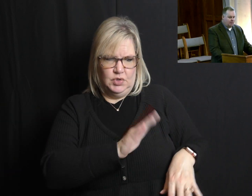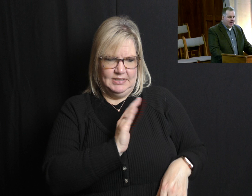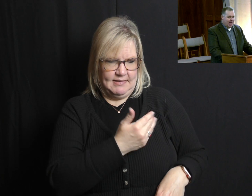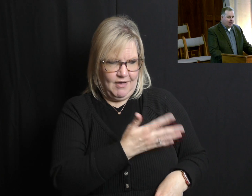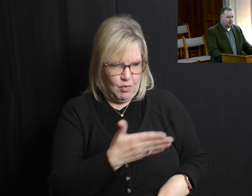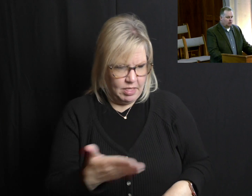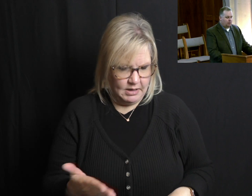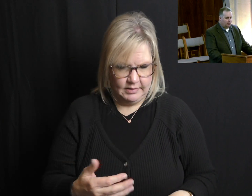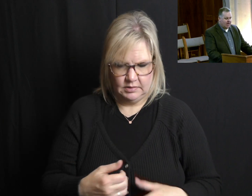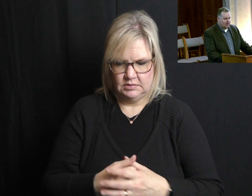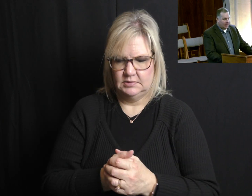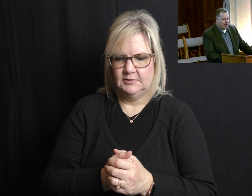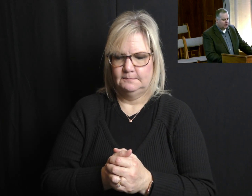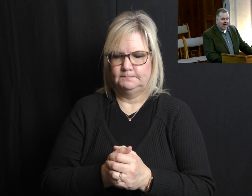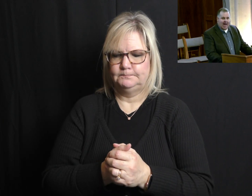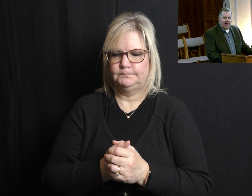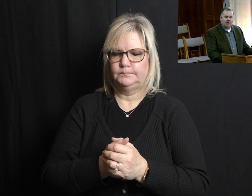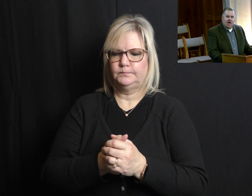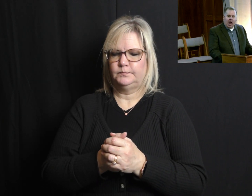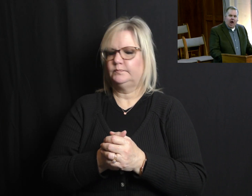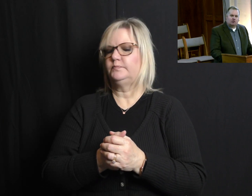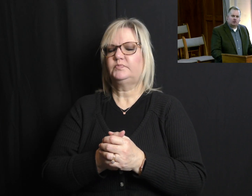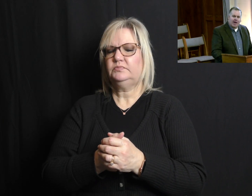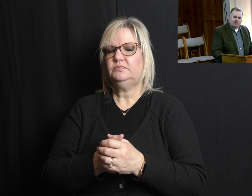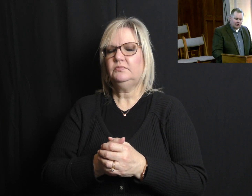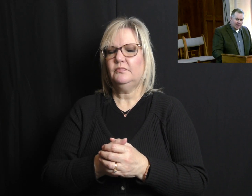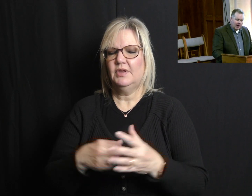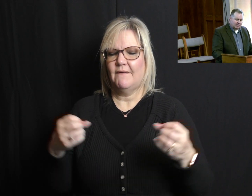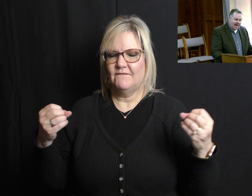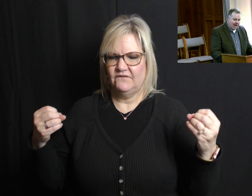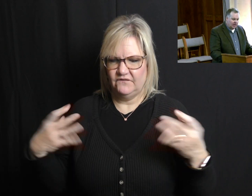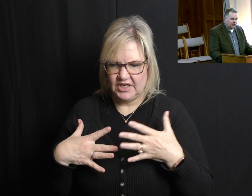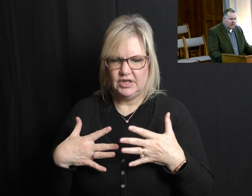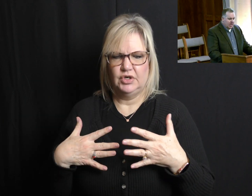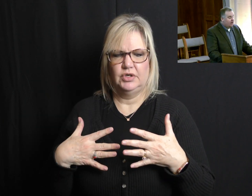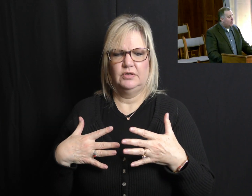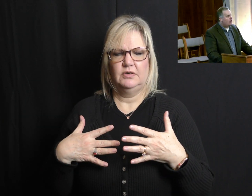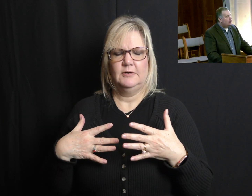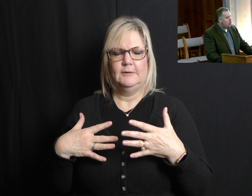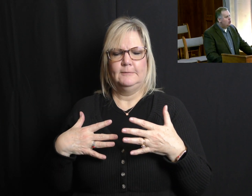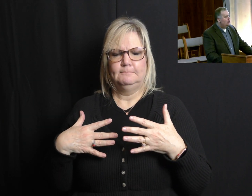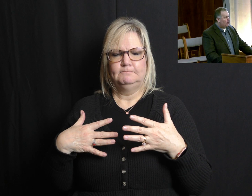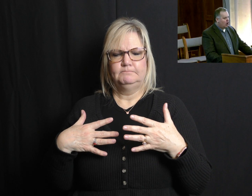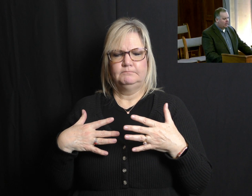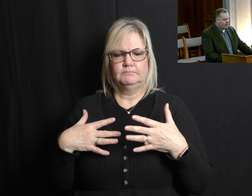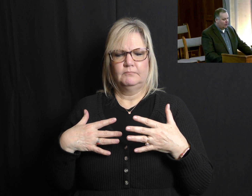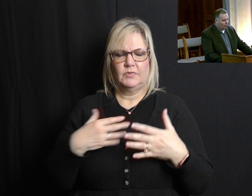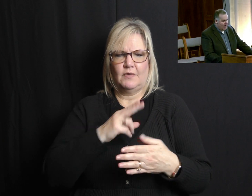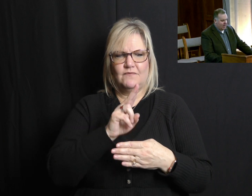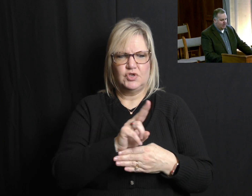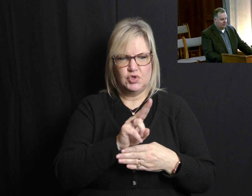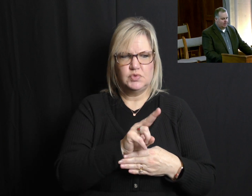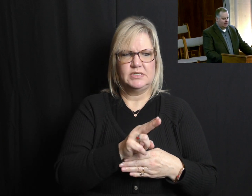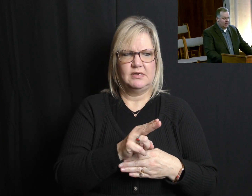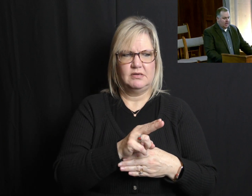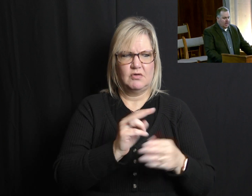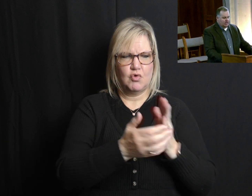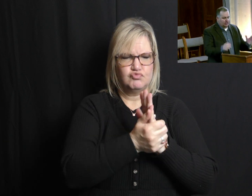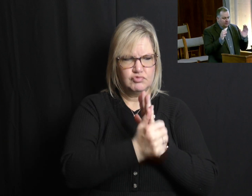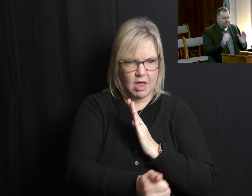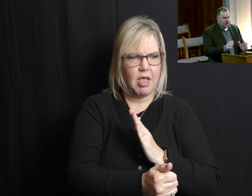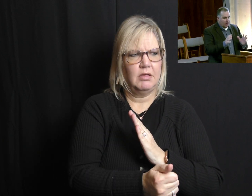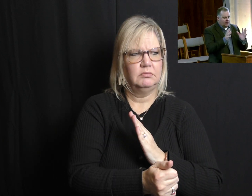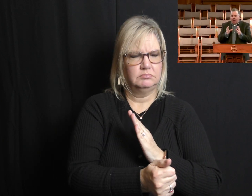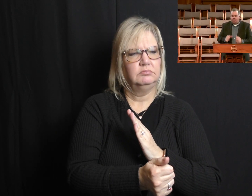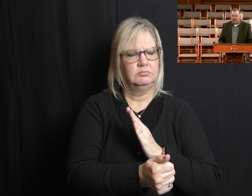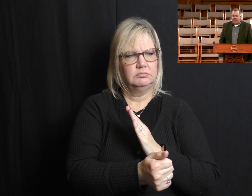fear of being able to replace our time, our treasure, and our talents if they're used or given away. It's